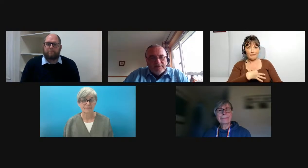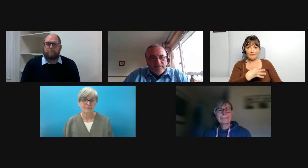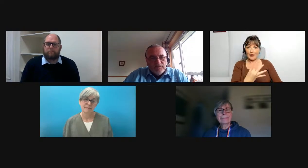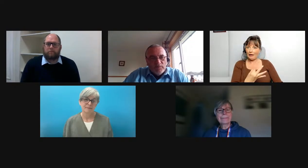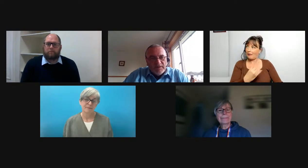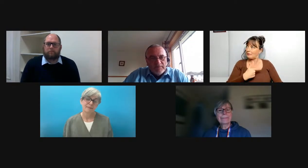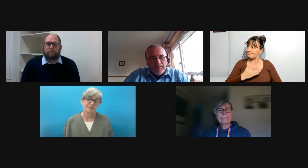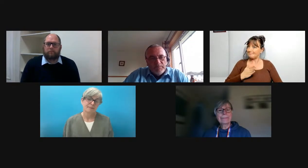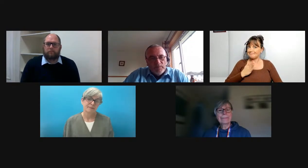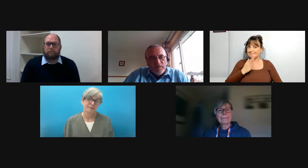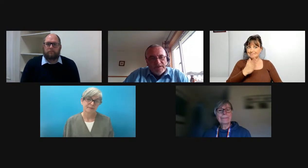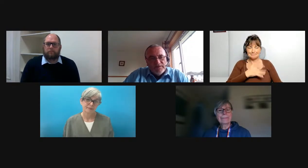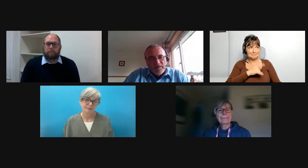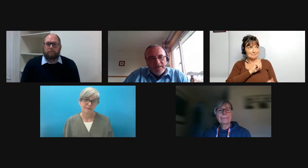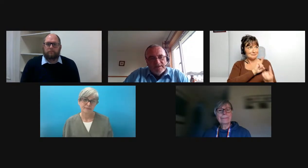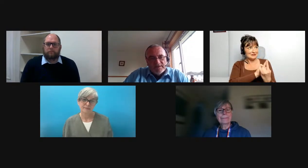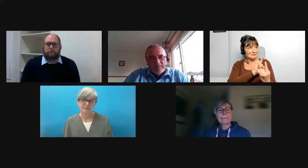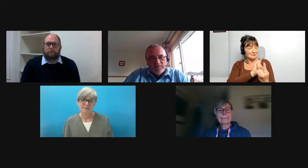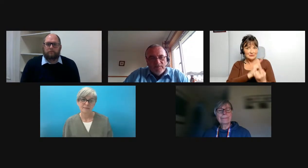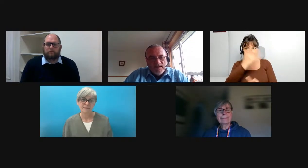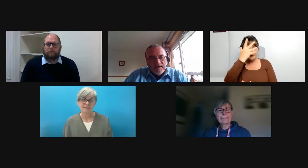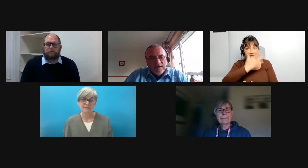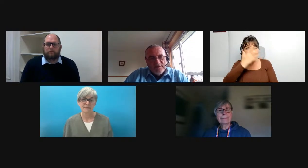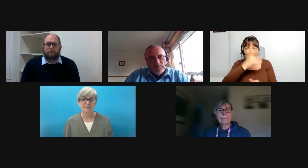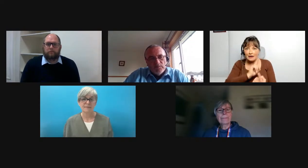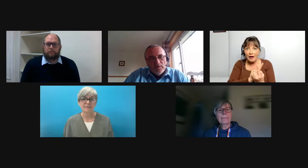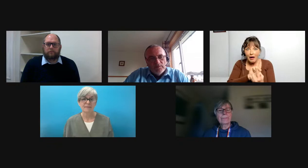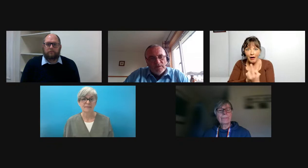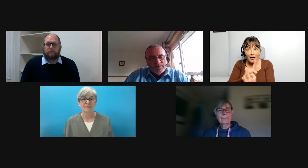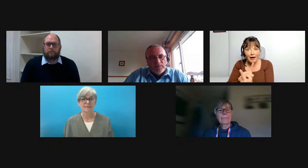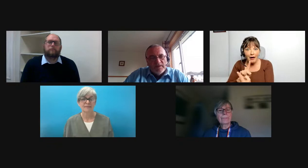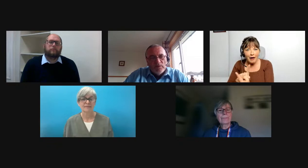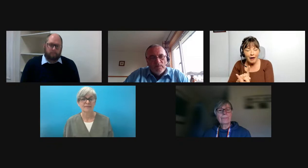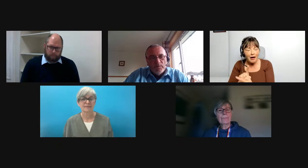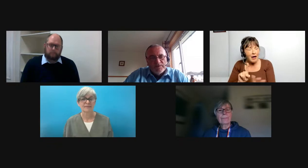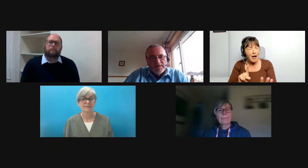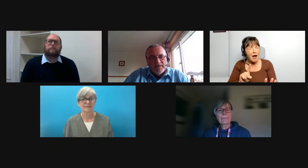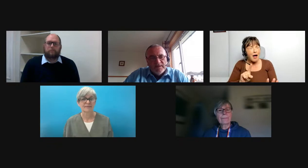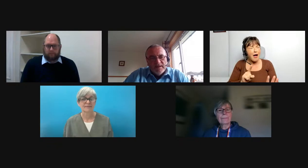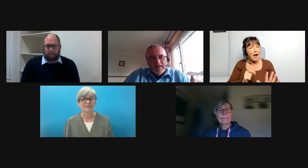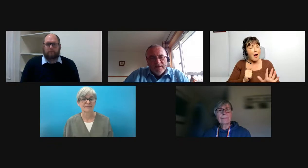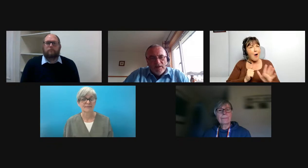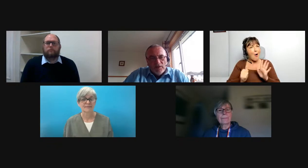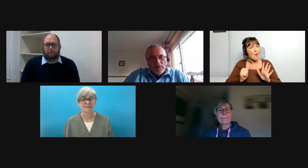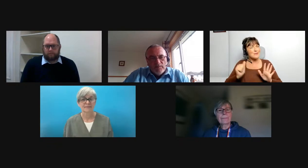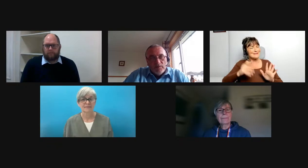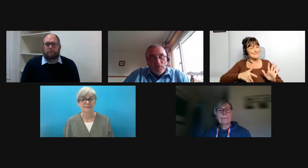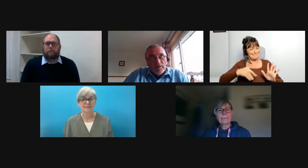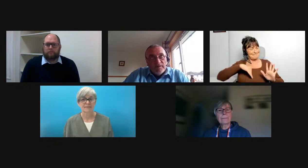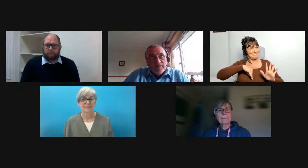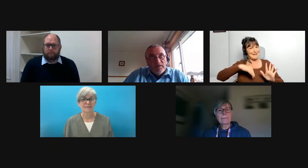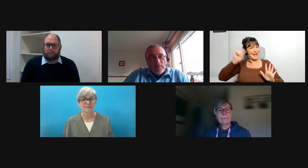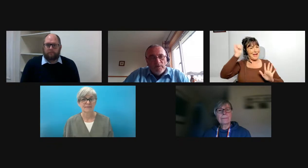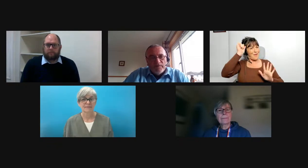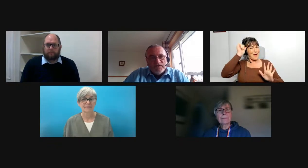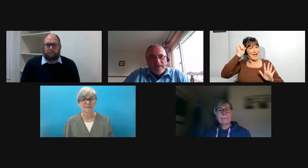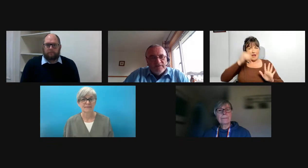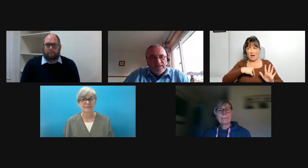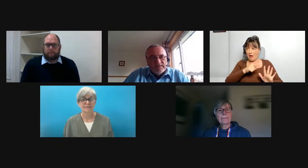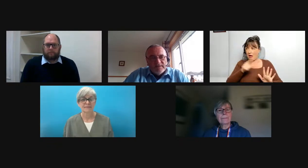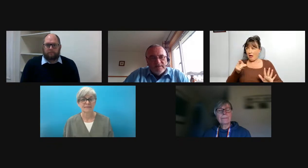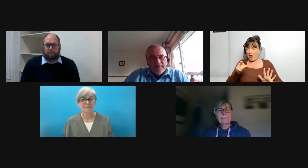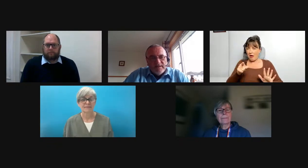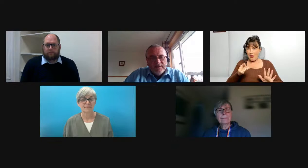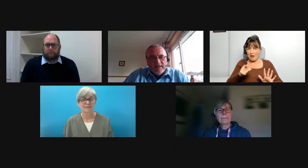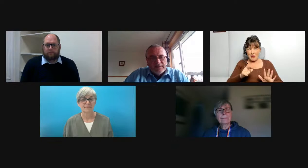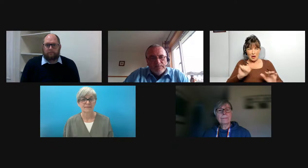and meeting people face to face. And what I was always aware of was that the number of